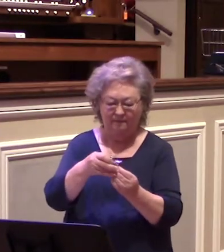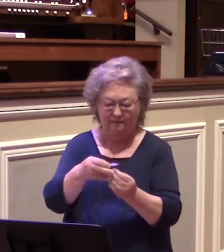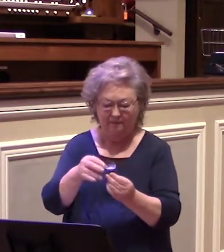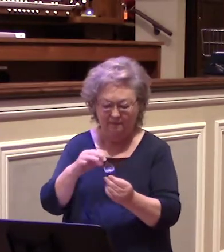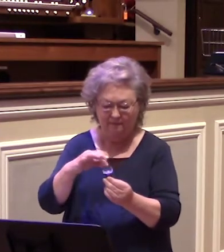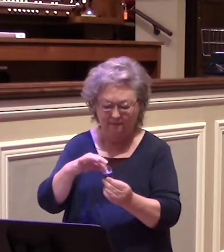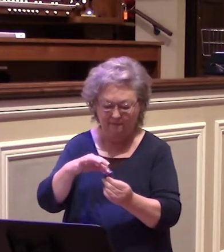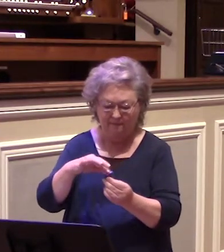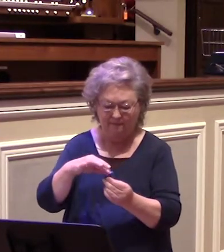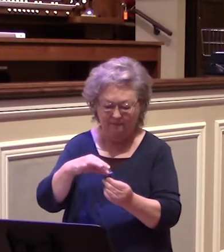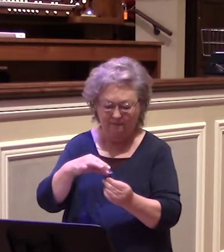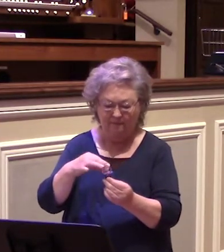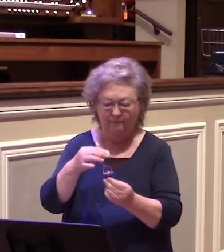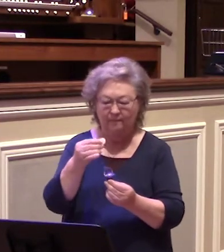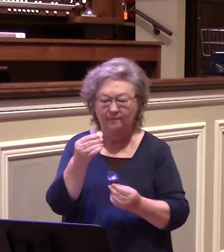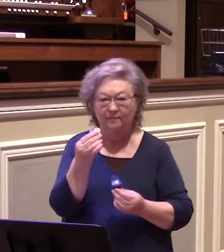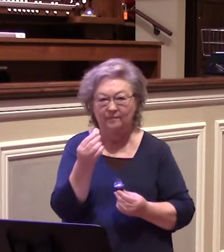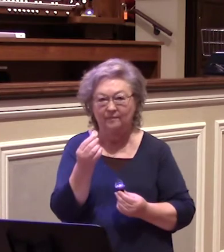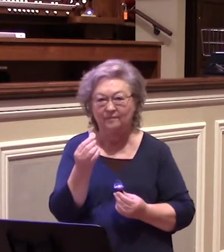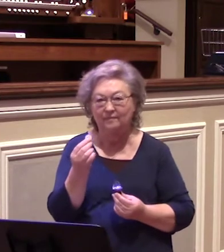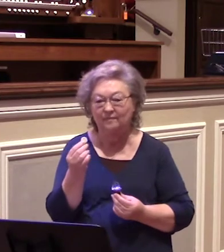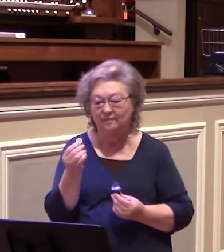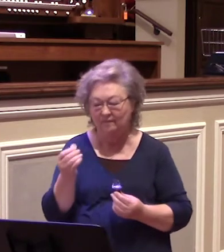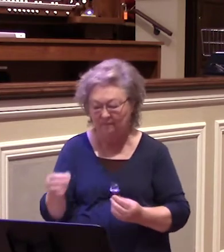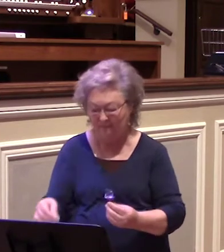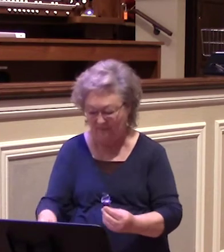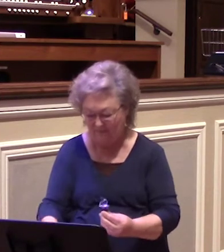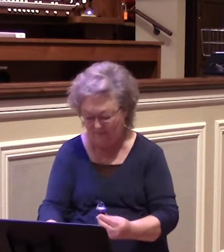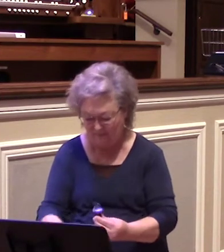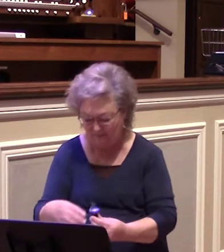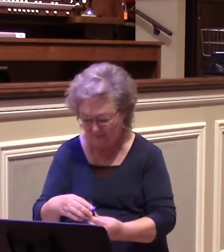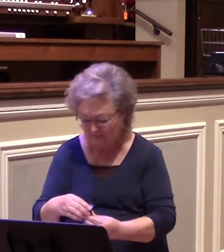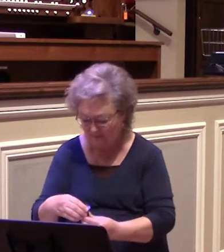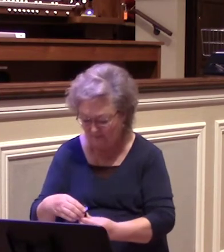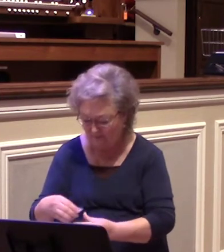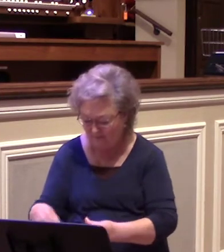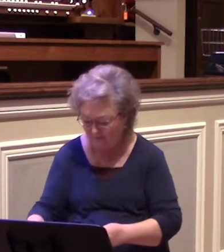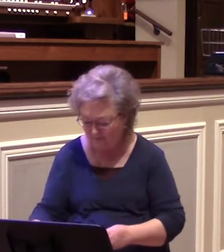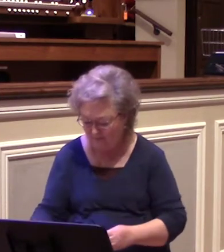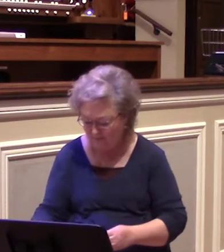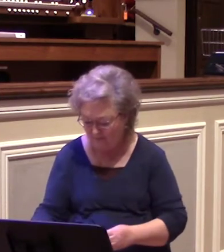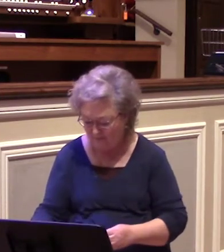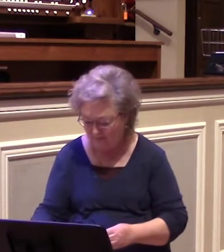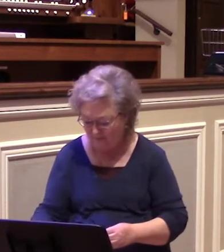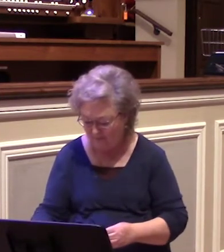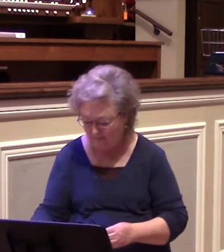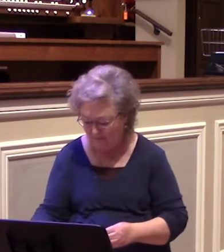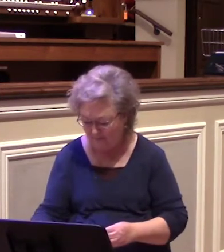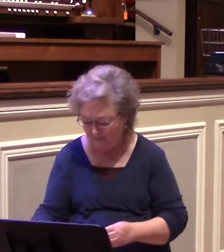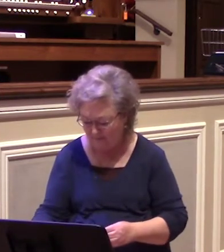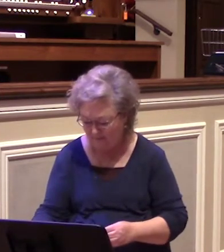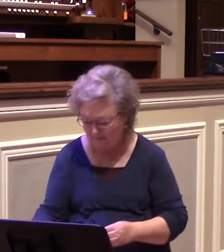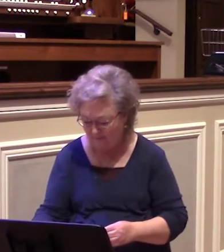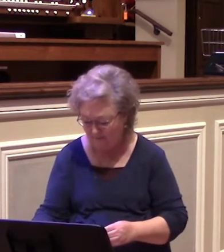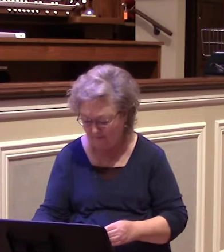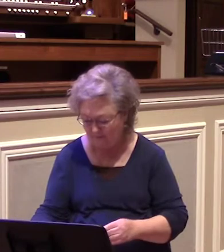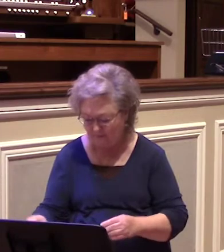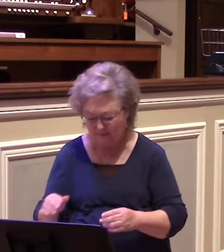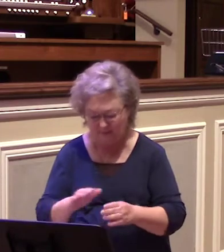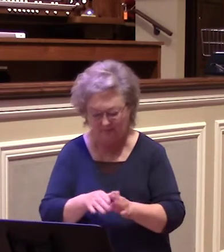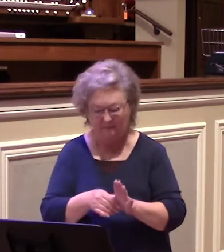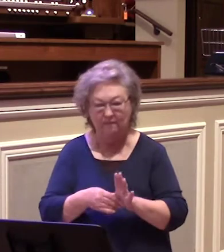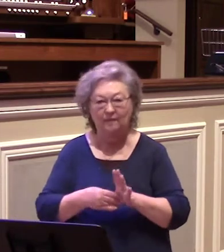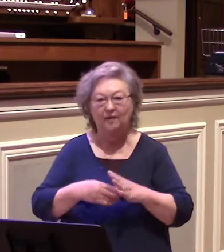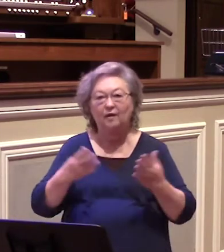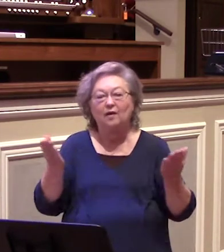All right. Well, we are here in 1 Corinthians chapter 11. We are here in the lead up to